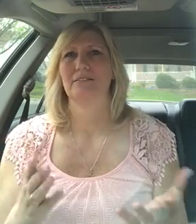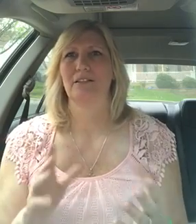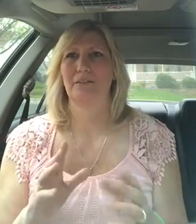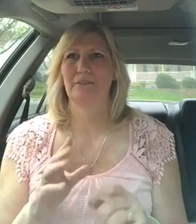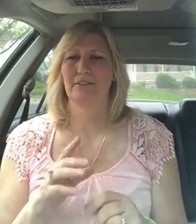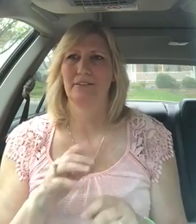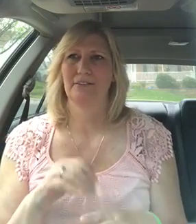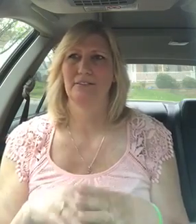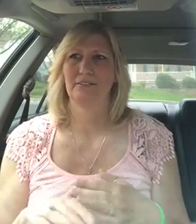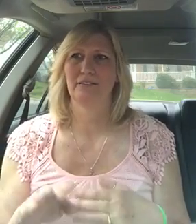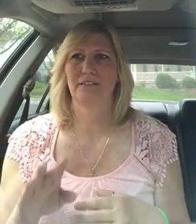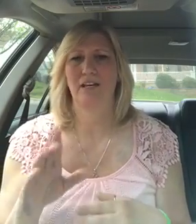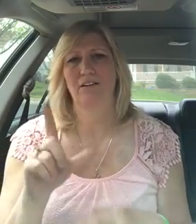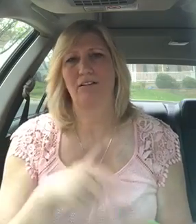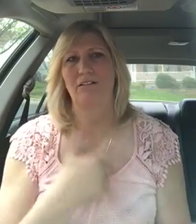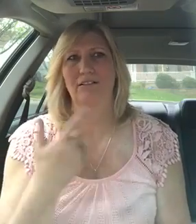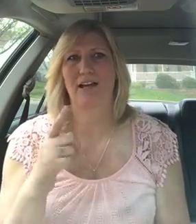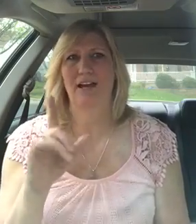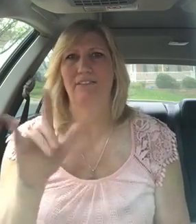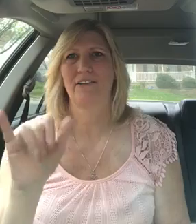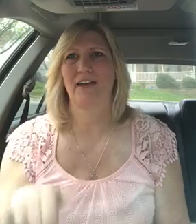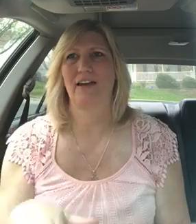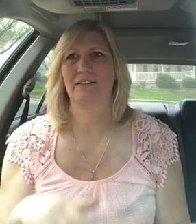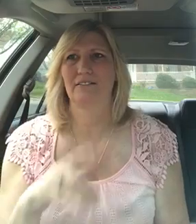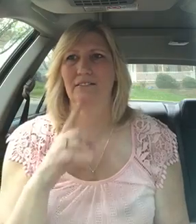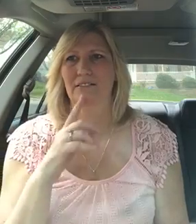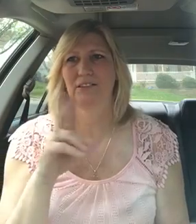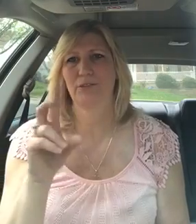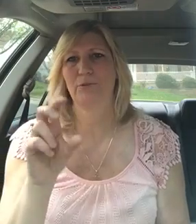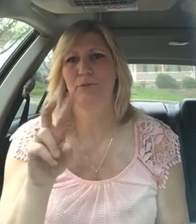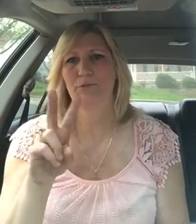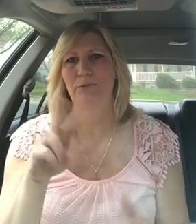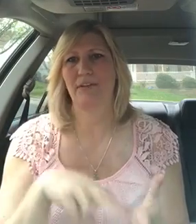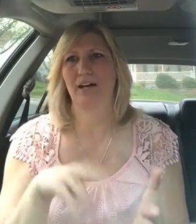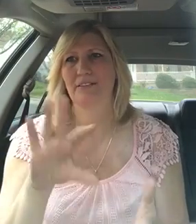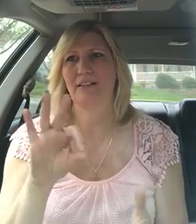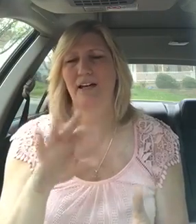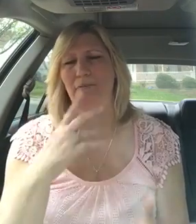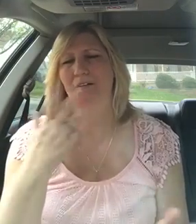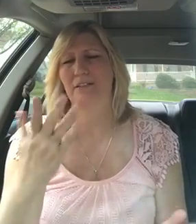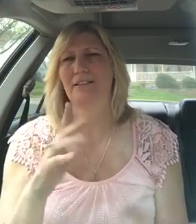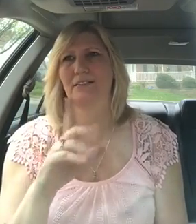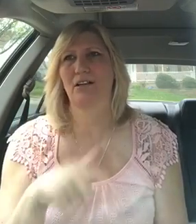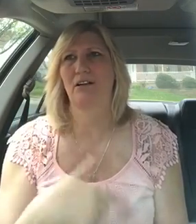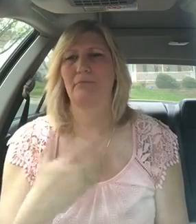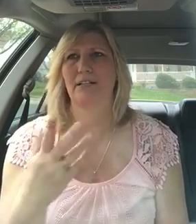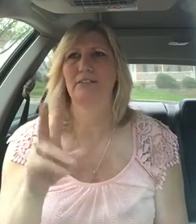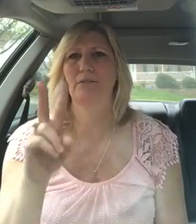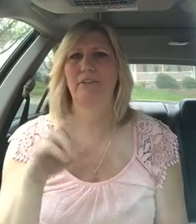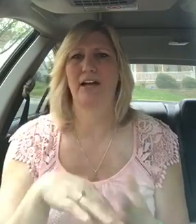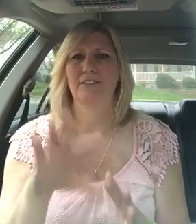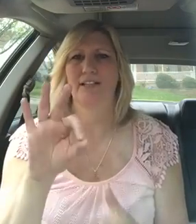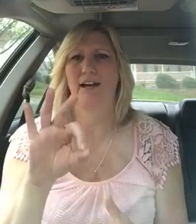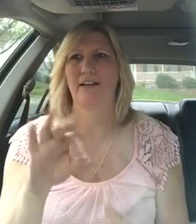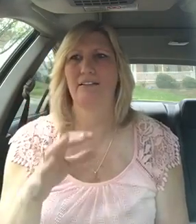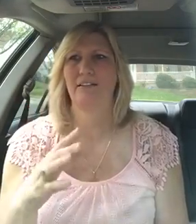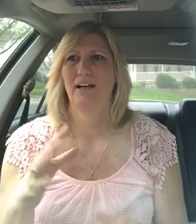so, not long after that, in 2009, well, it is long, but 2009,